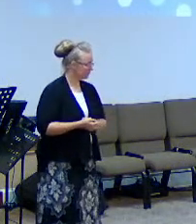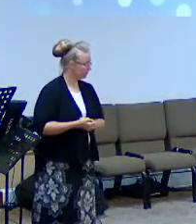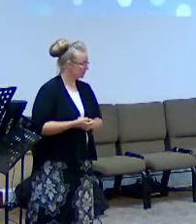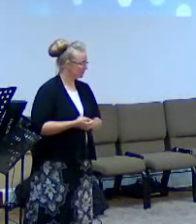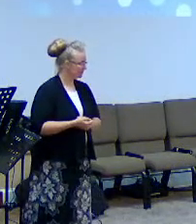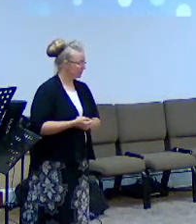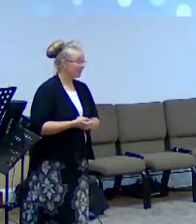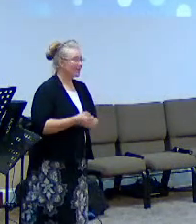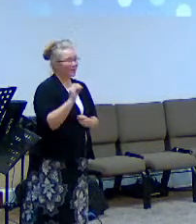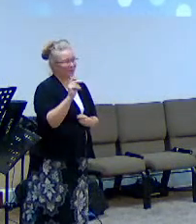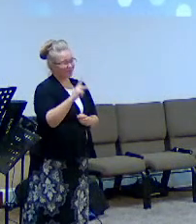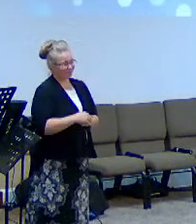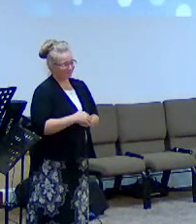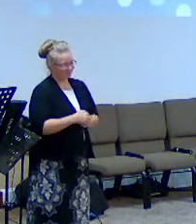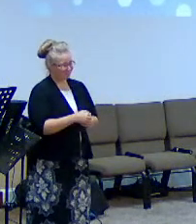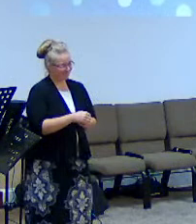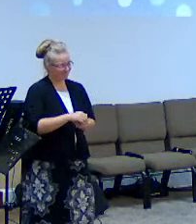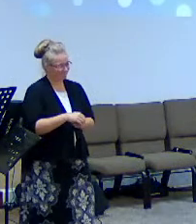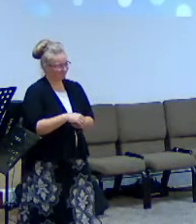Okay.